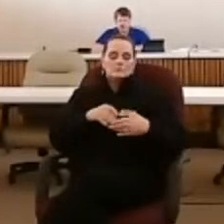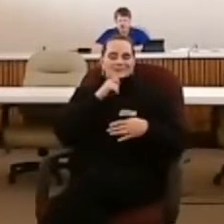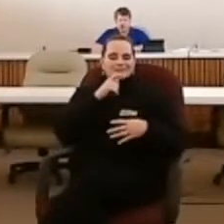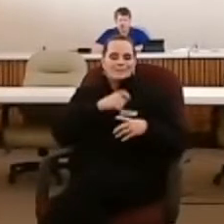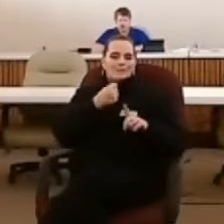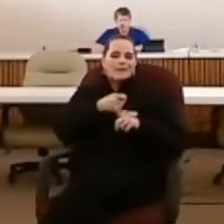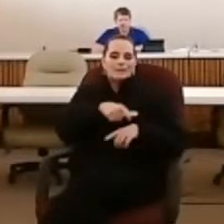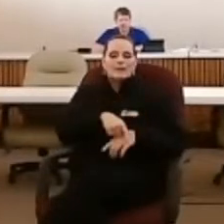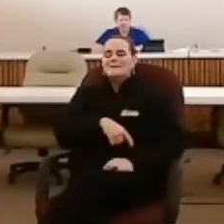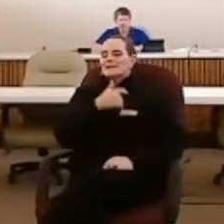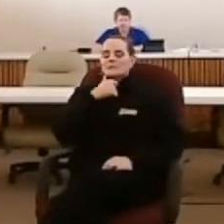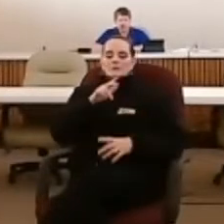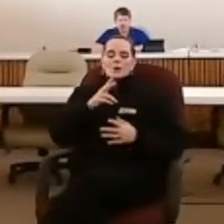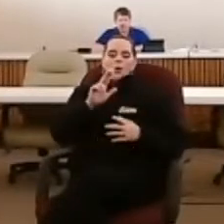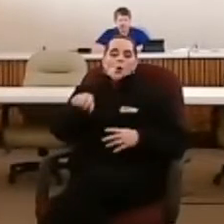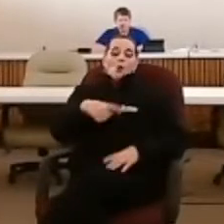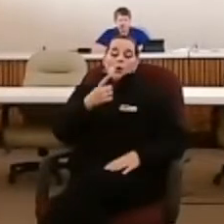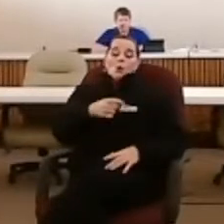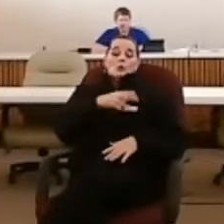during the normal,